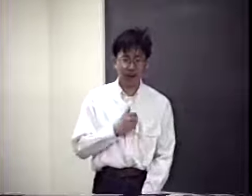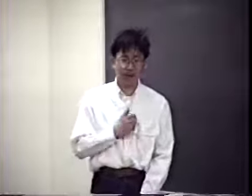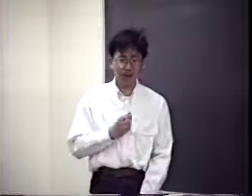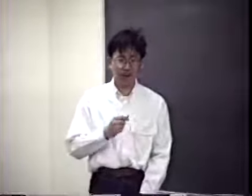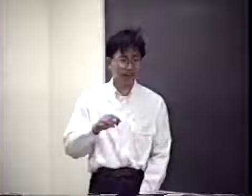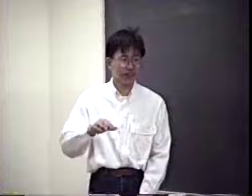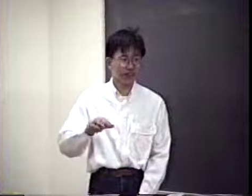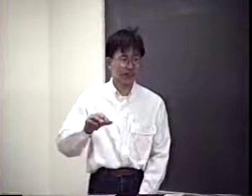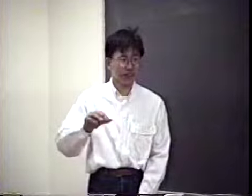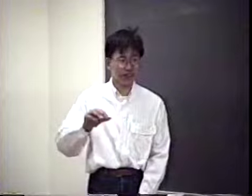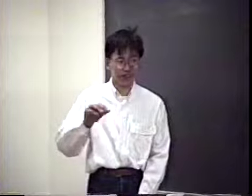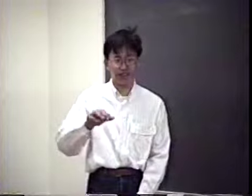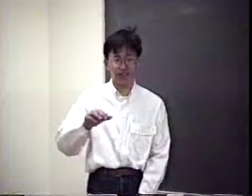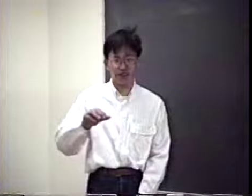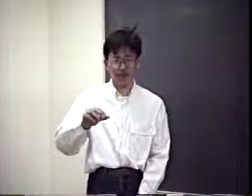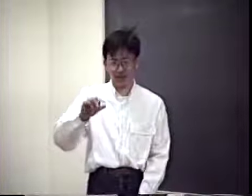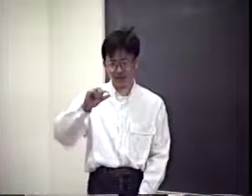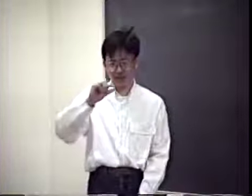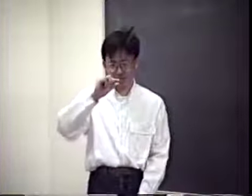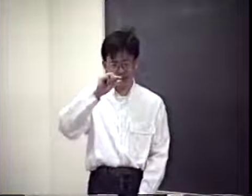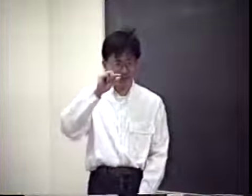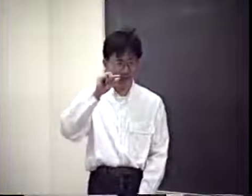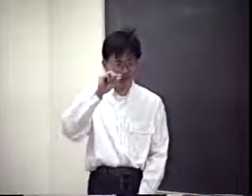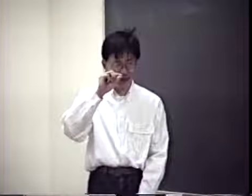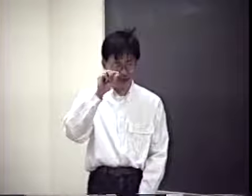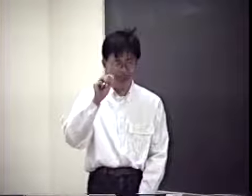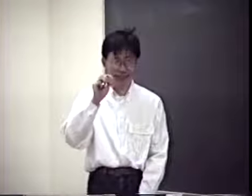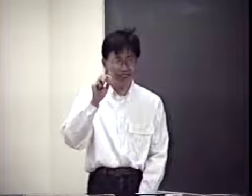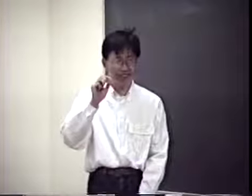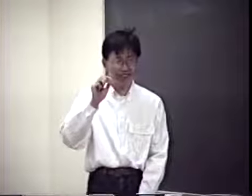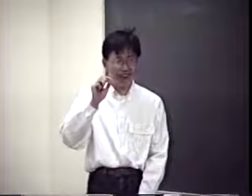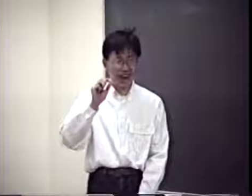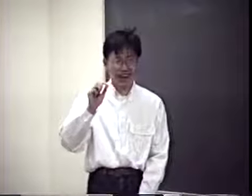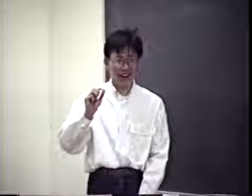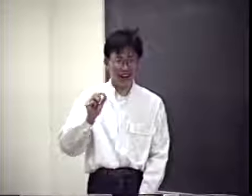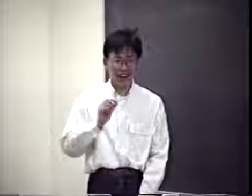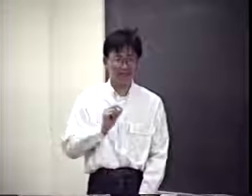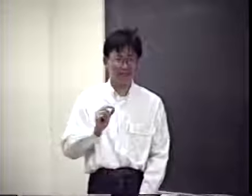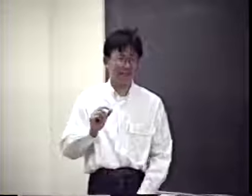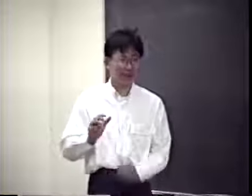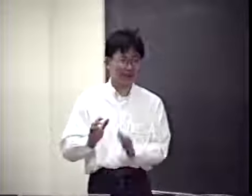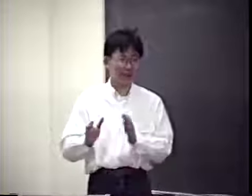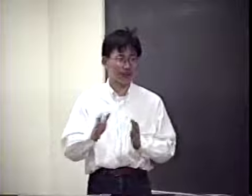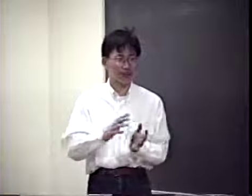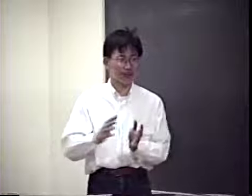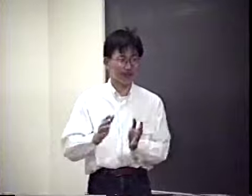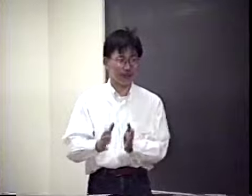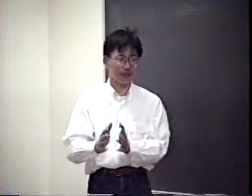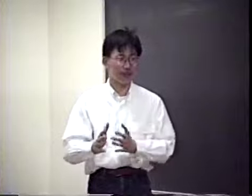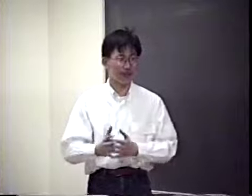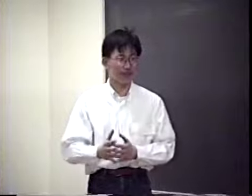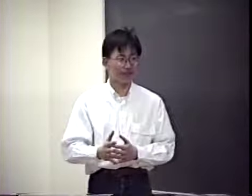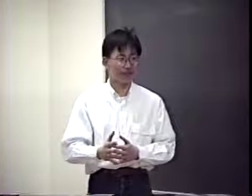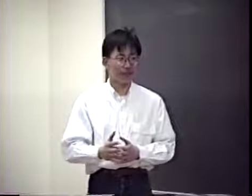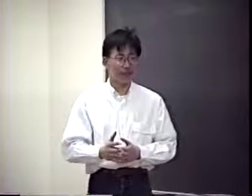I understand the Indian culture is a bit. I can't compare what's the same, but